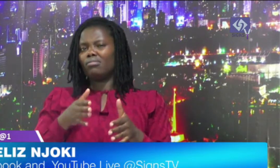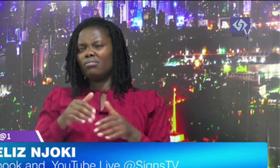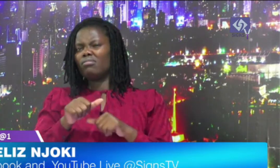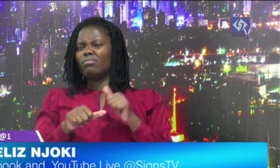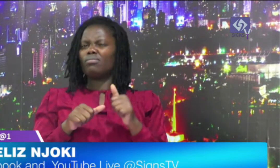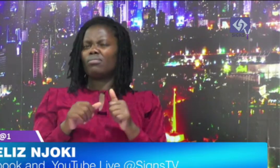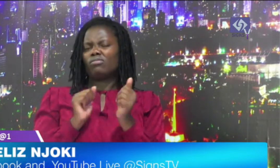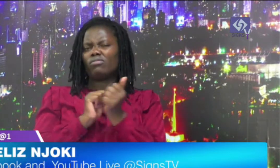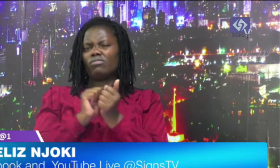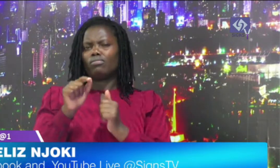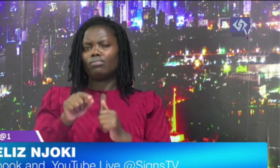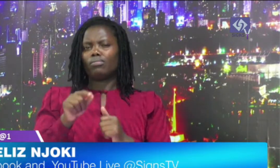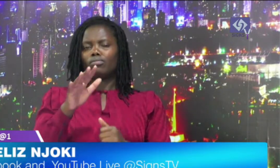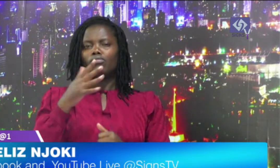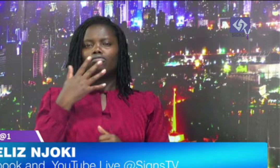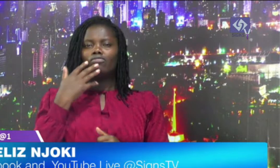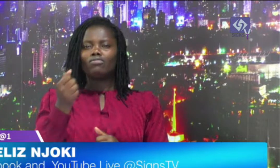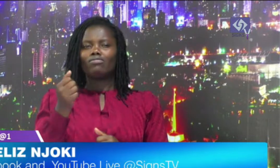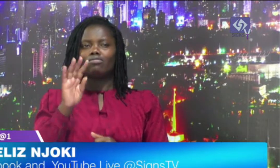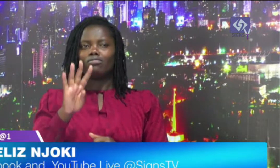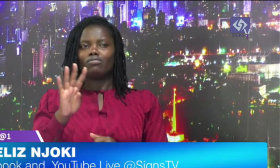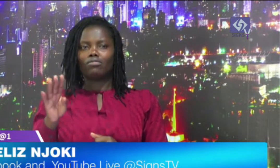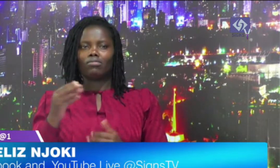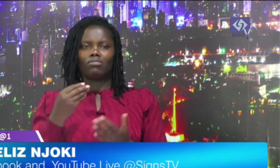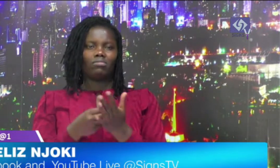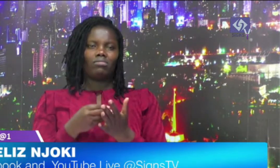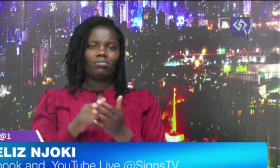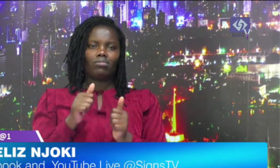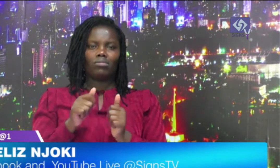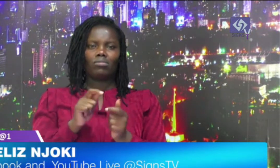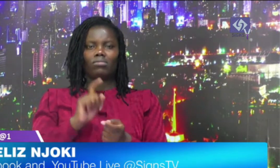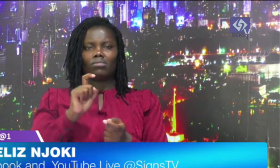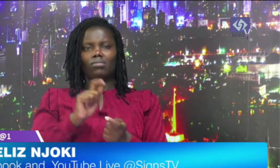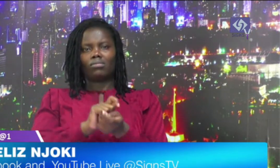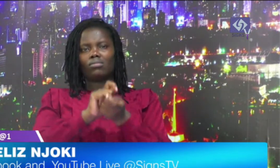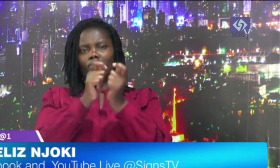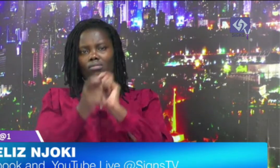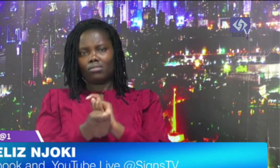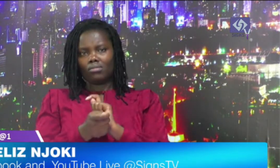15,544 shillings to be adjusted